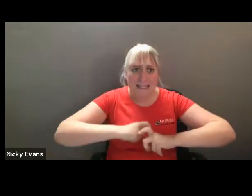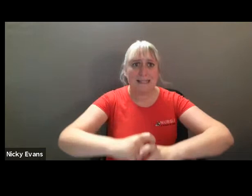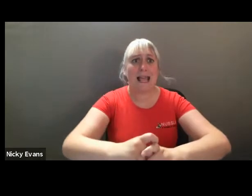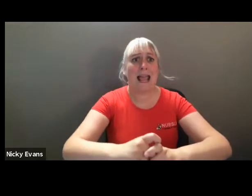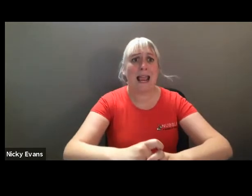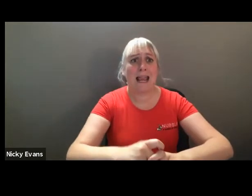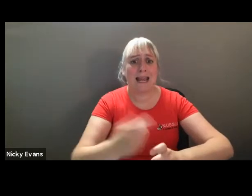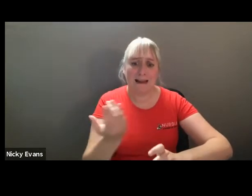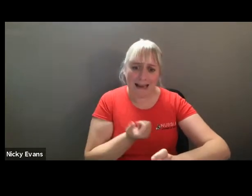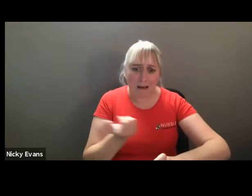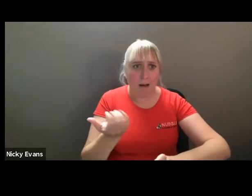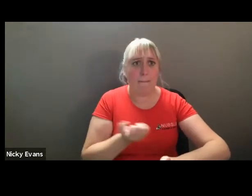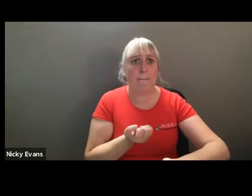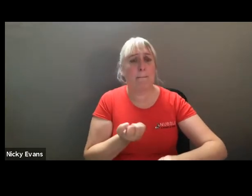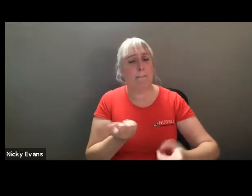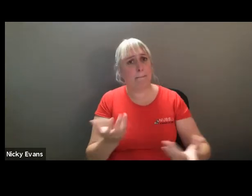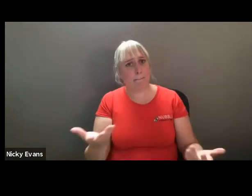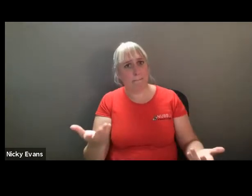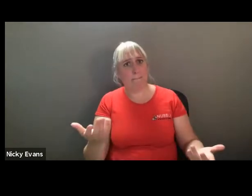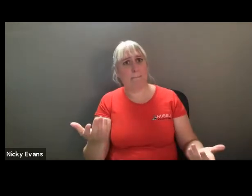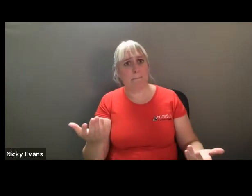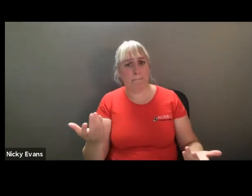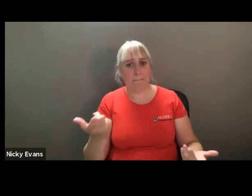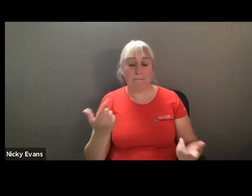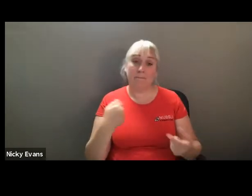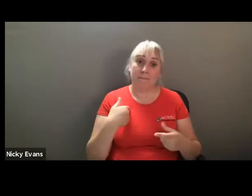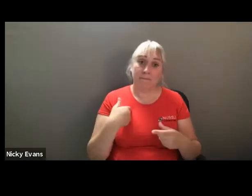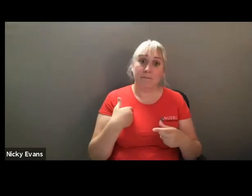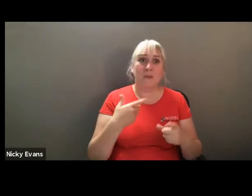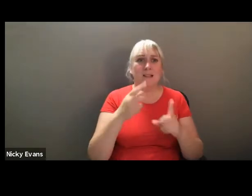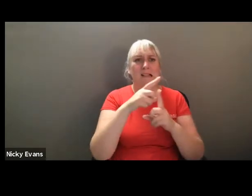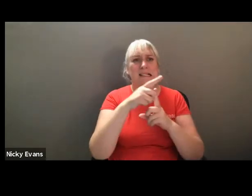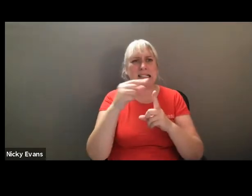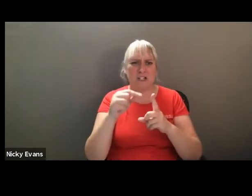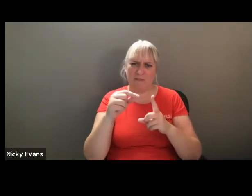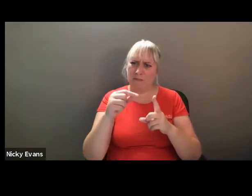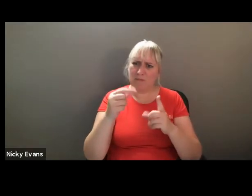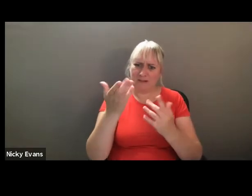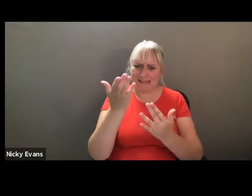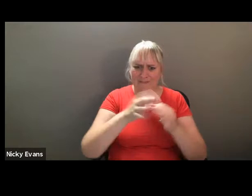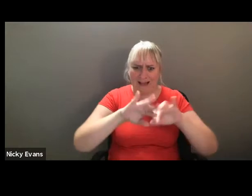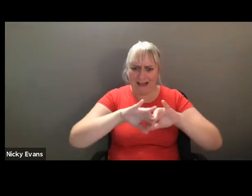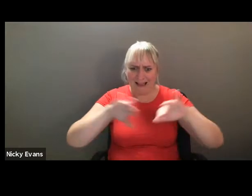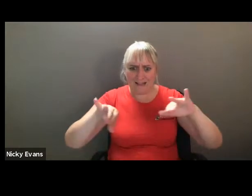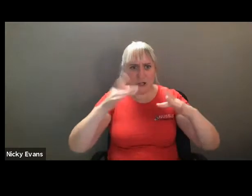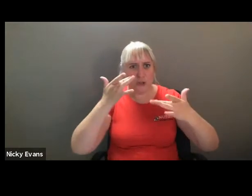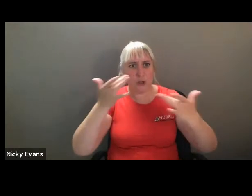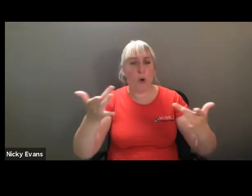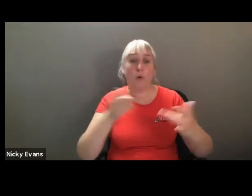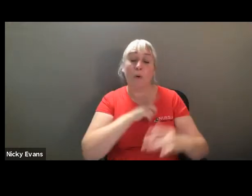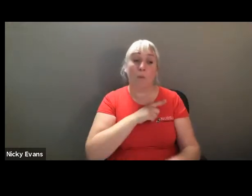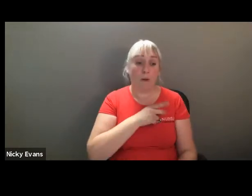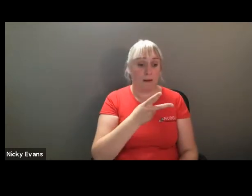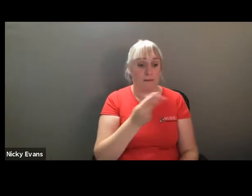piece of work that we're doing with the Apple Collective, the digital divide has shown that people who don't have internet access at